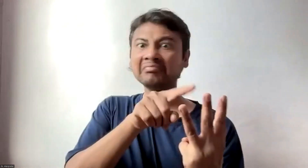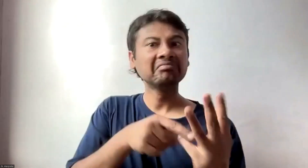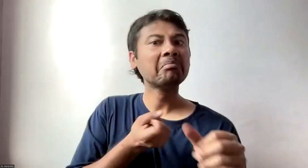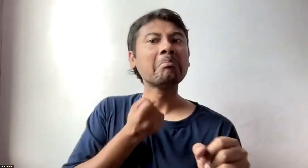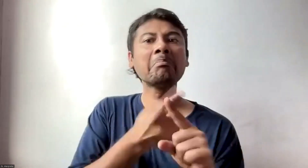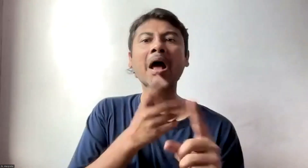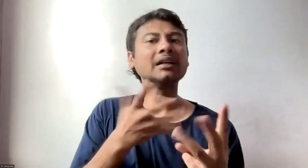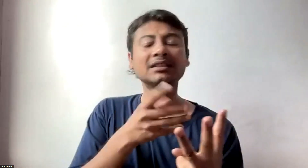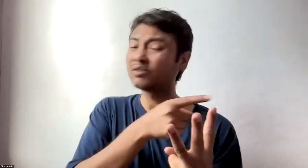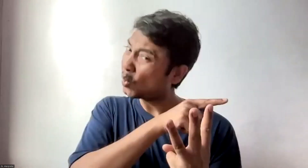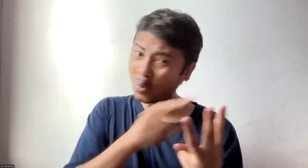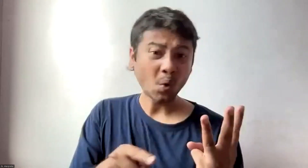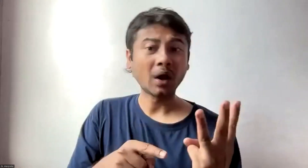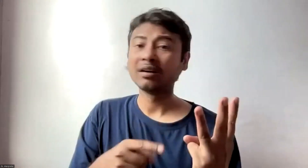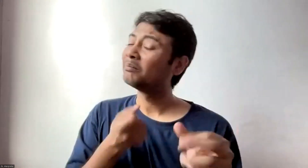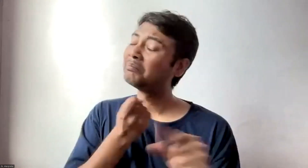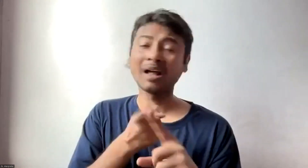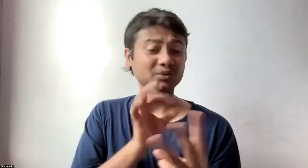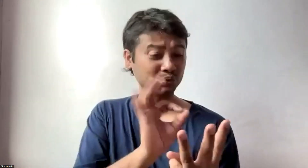So then what do we do?